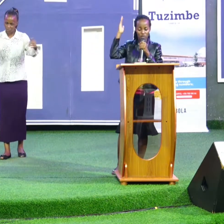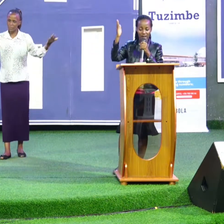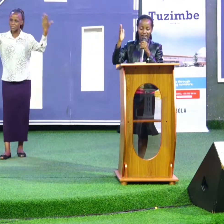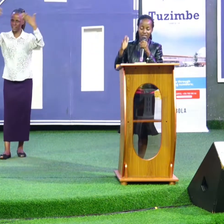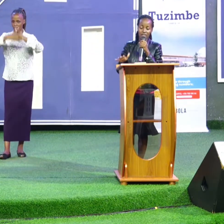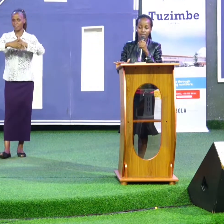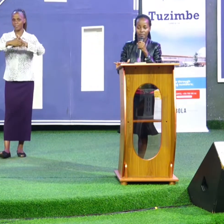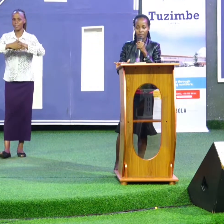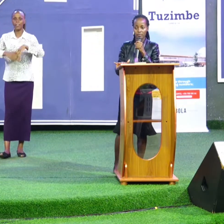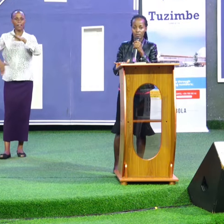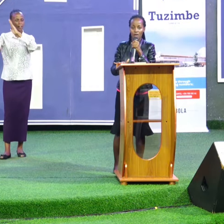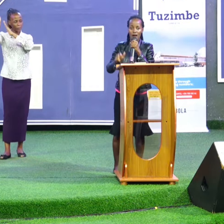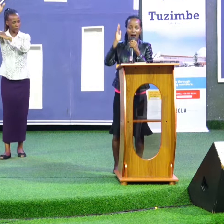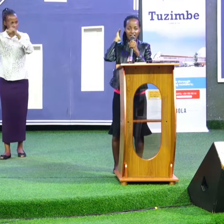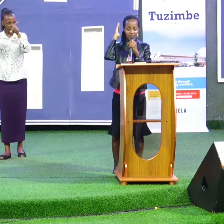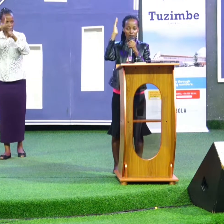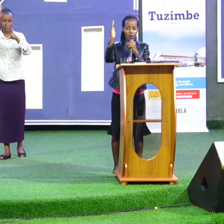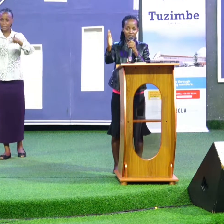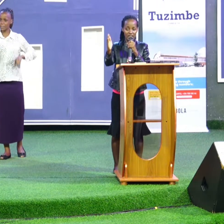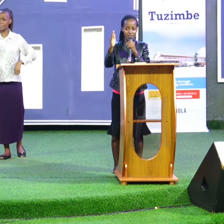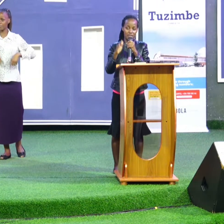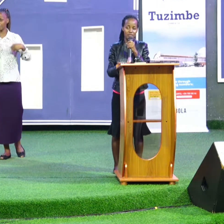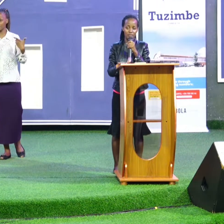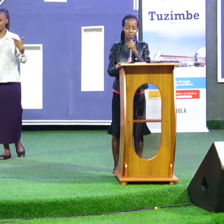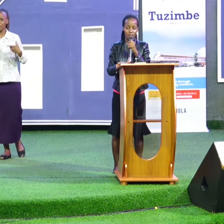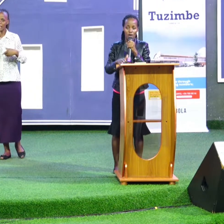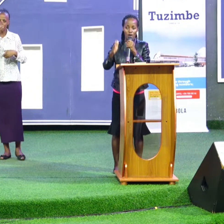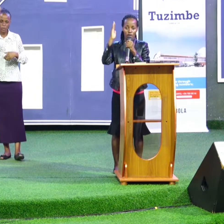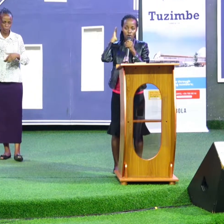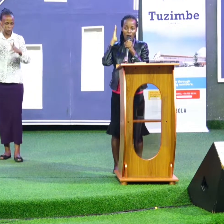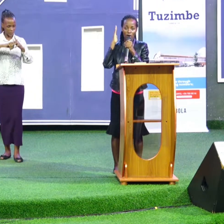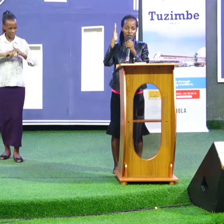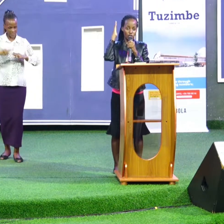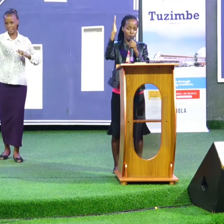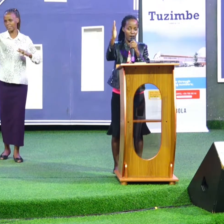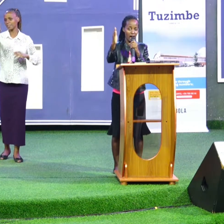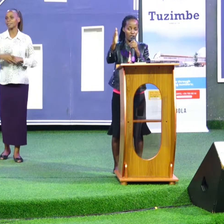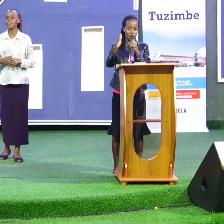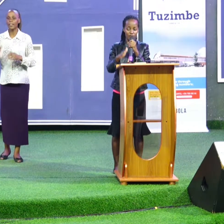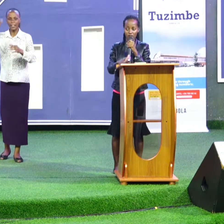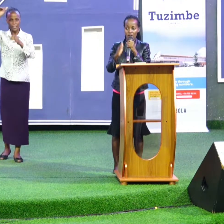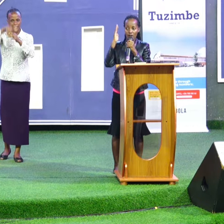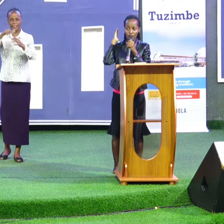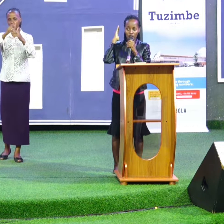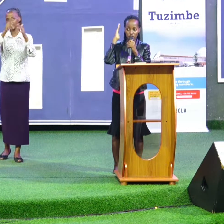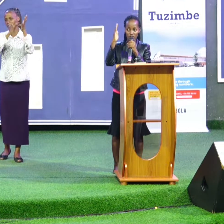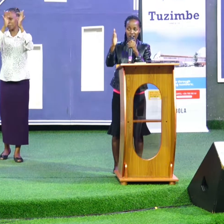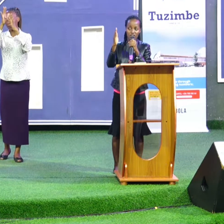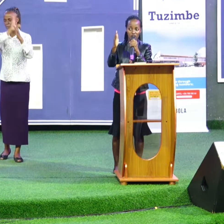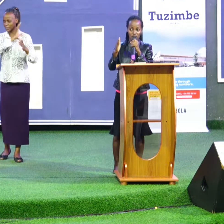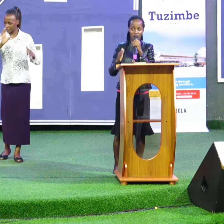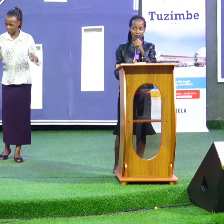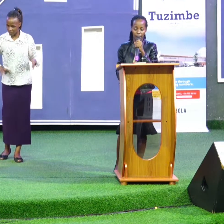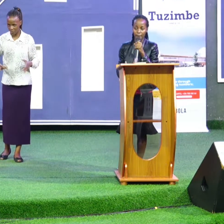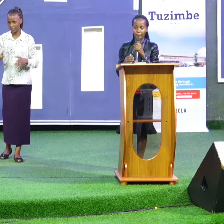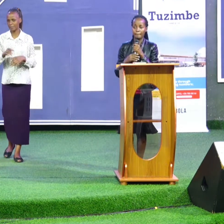But tonight, as the Lord leads, you are going to break out of it in